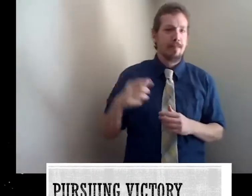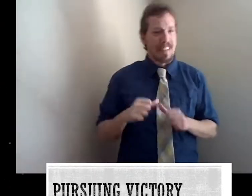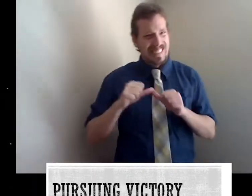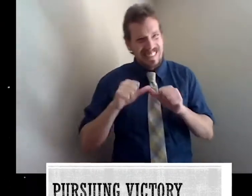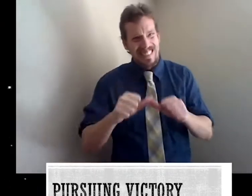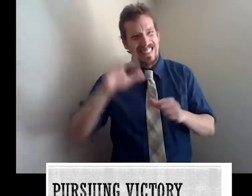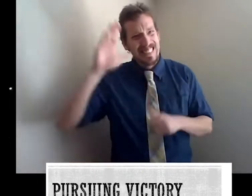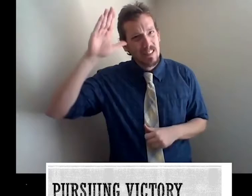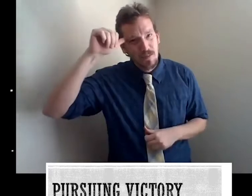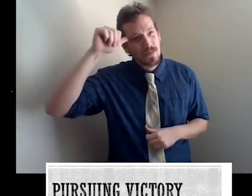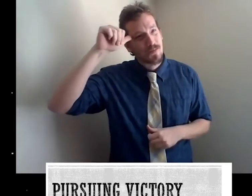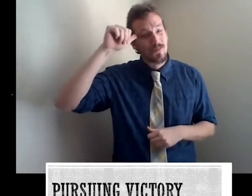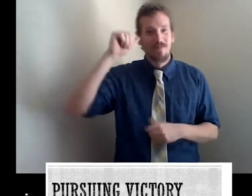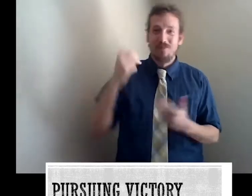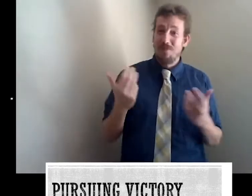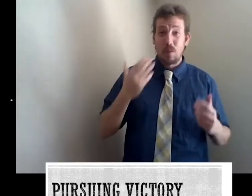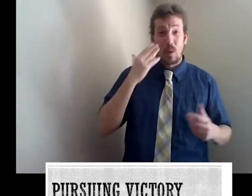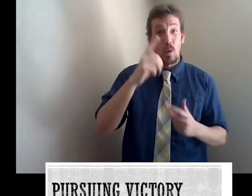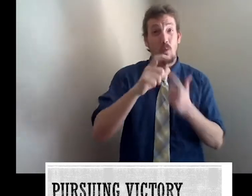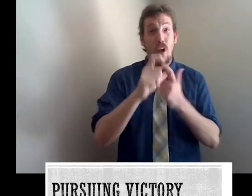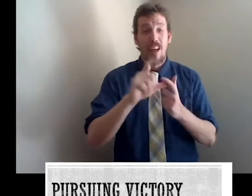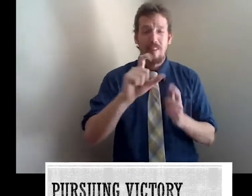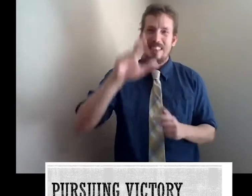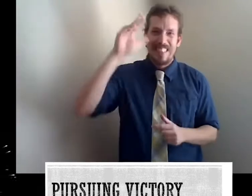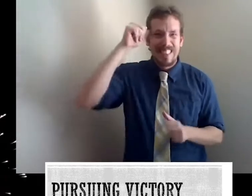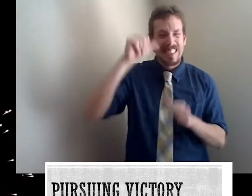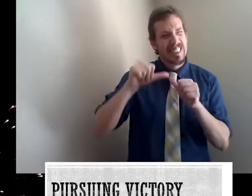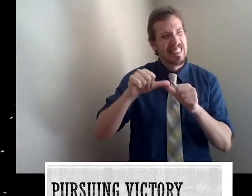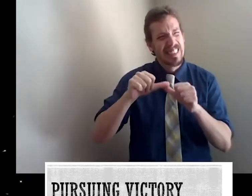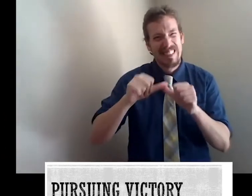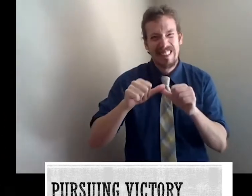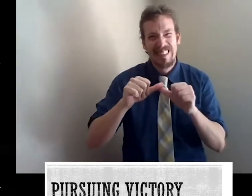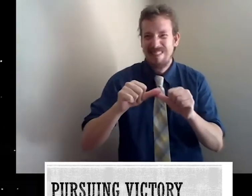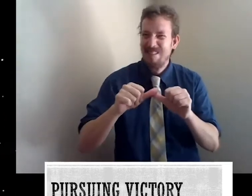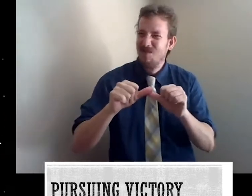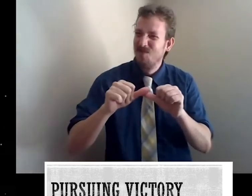I'm truly impressed with this young gentleman. He pushed through.